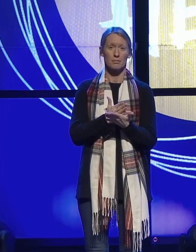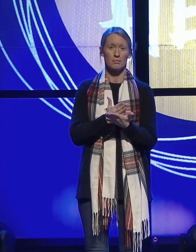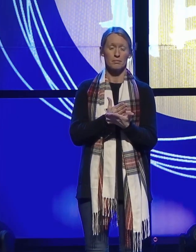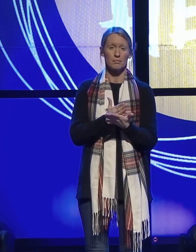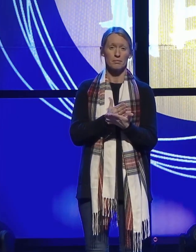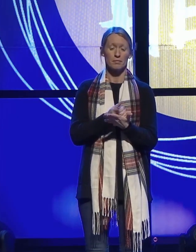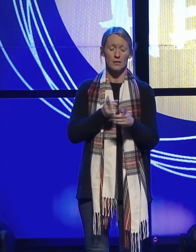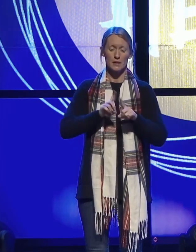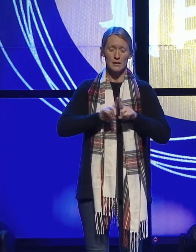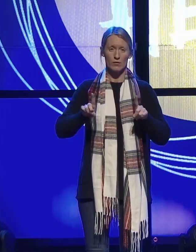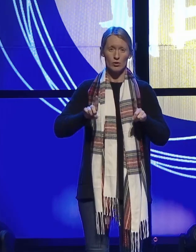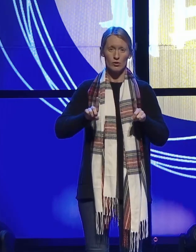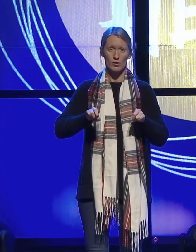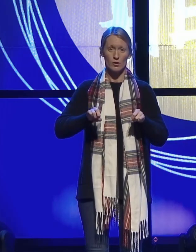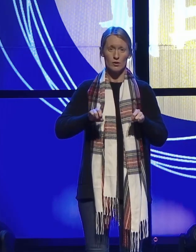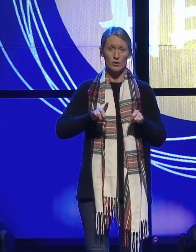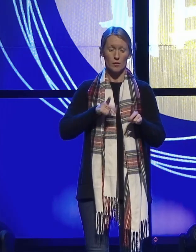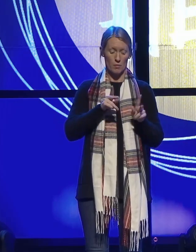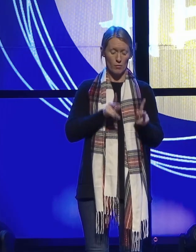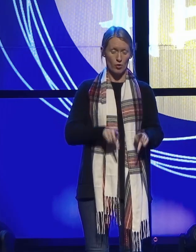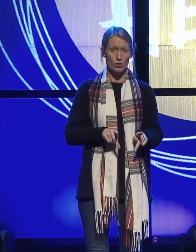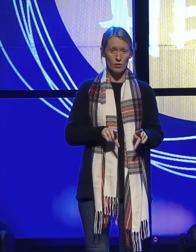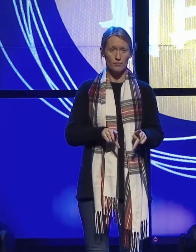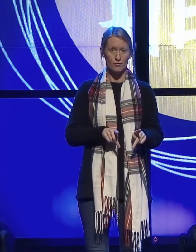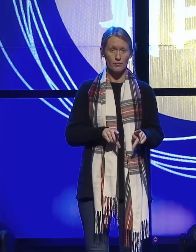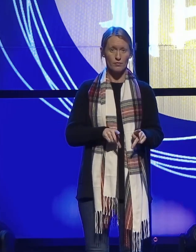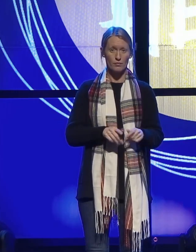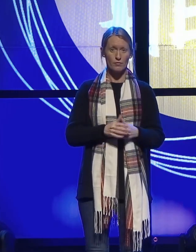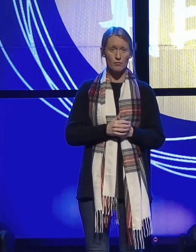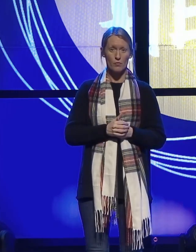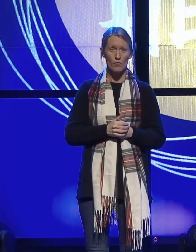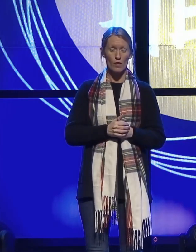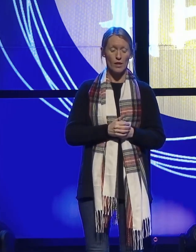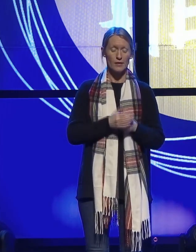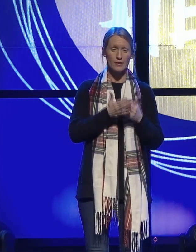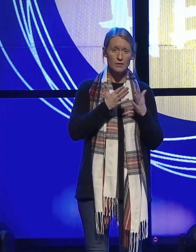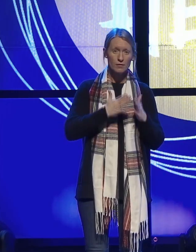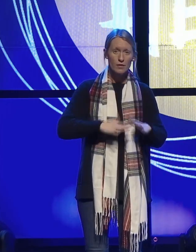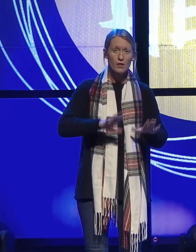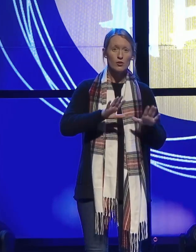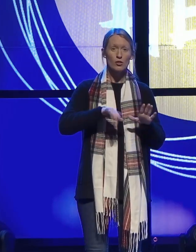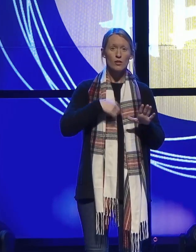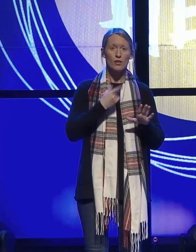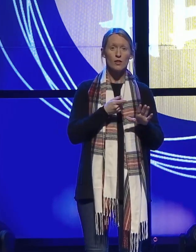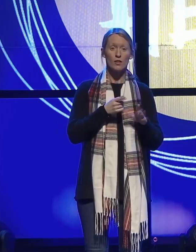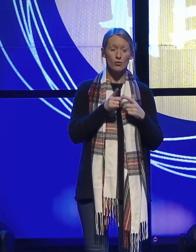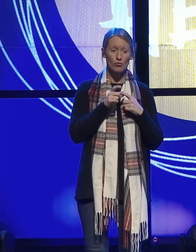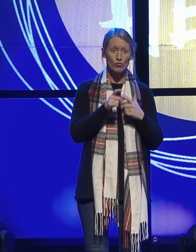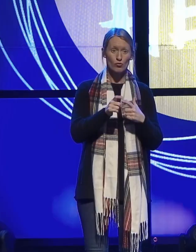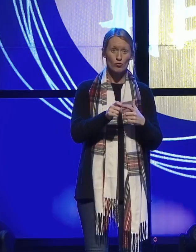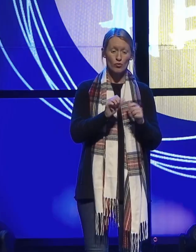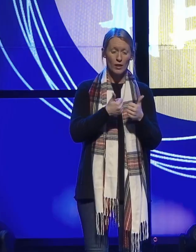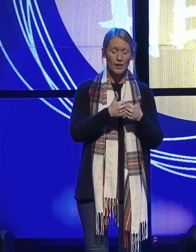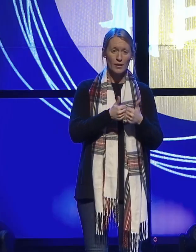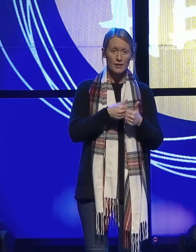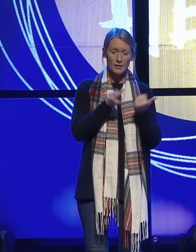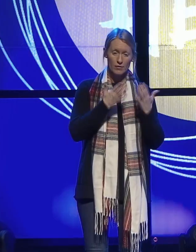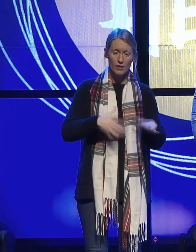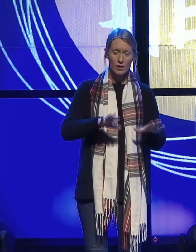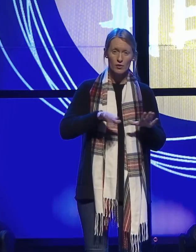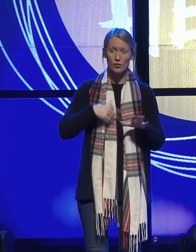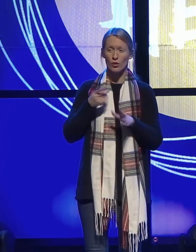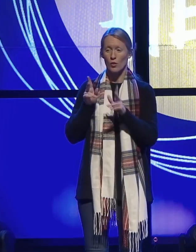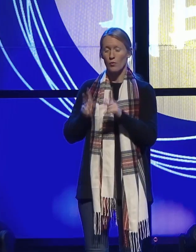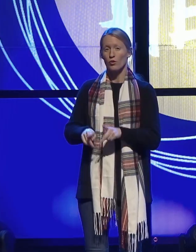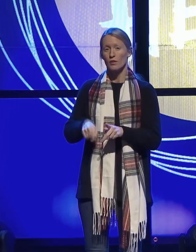Because the difference between a person who finishes a marathon and a person who decides to